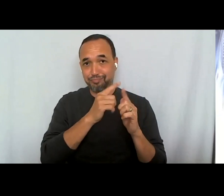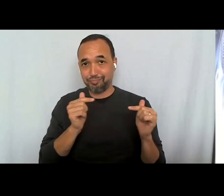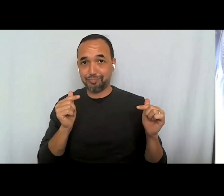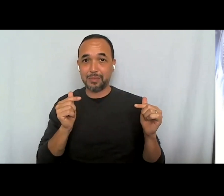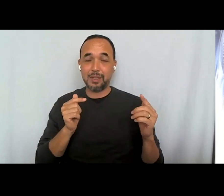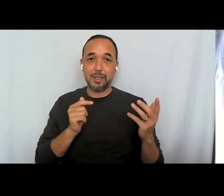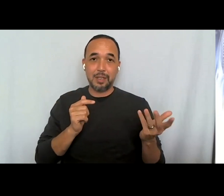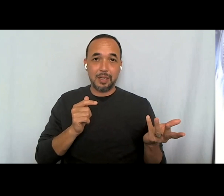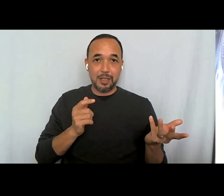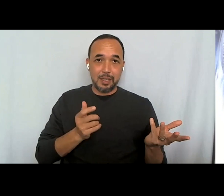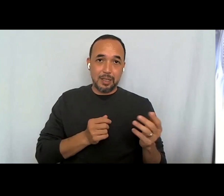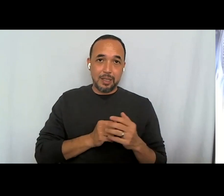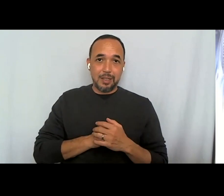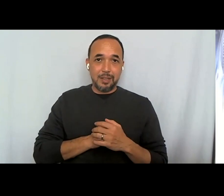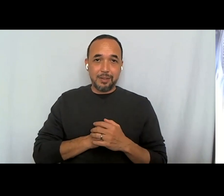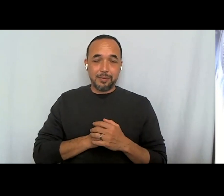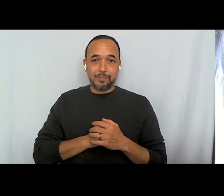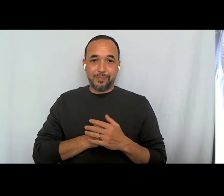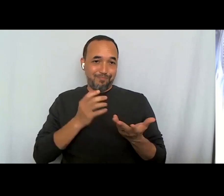individual can